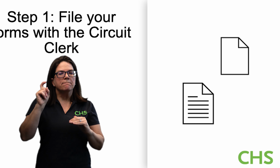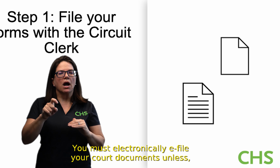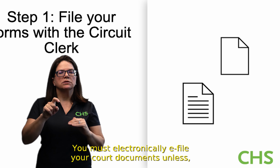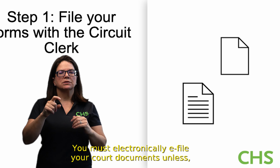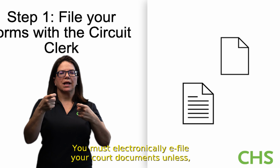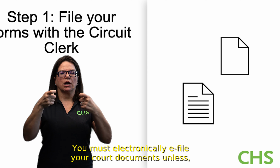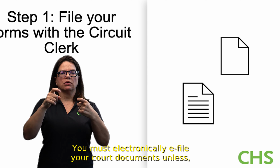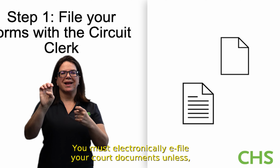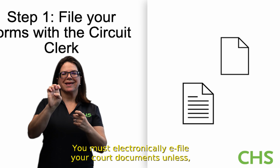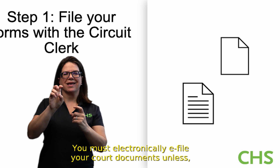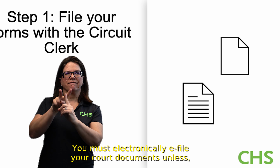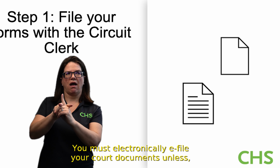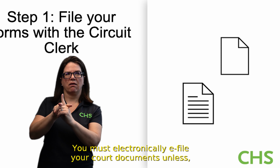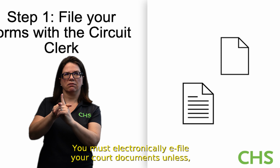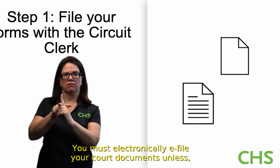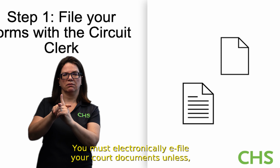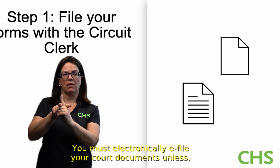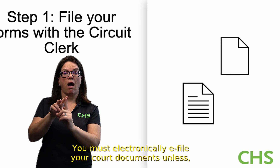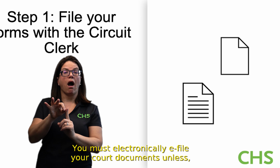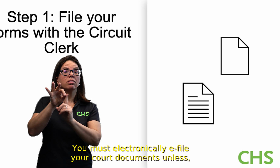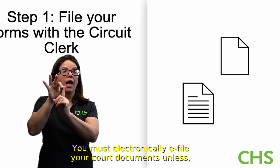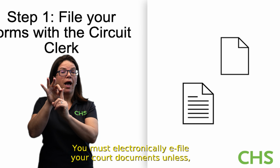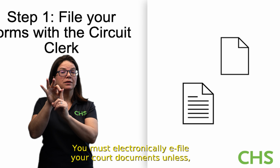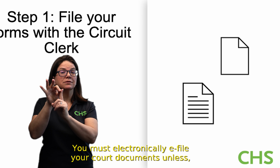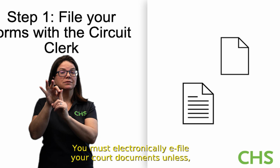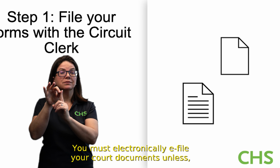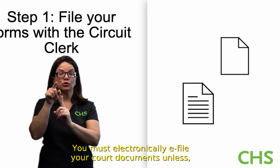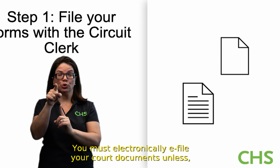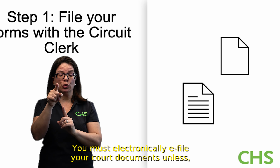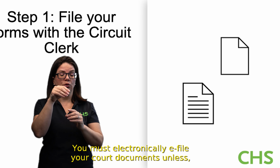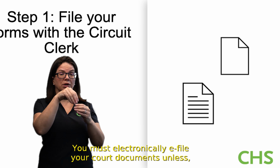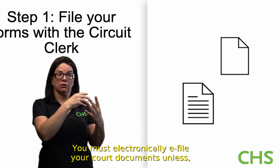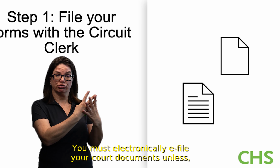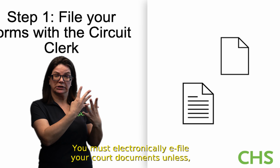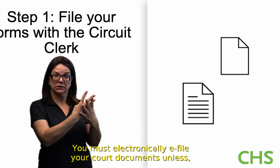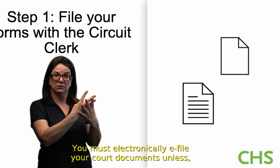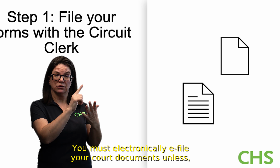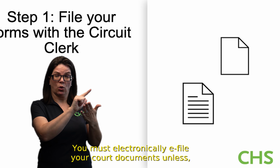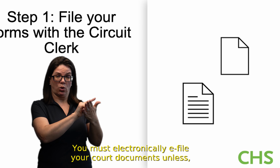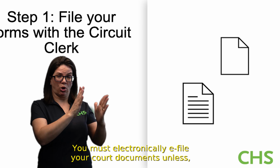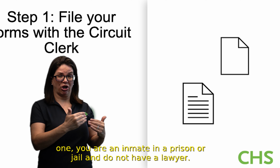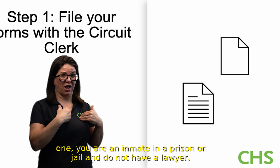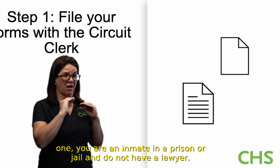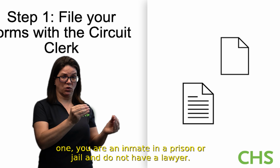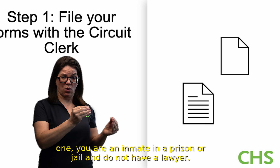You must electronically file, e-file, your court documents unless